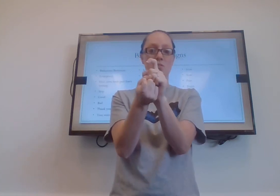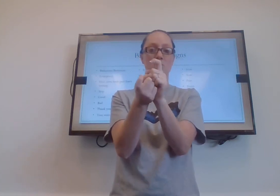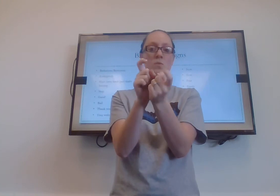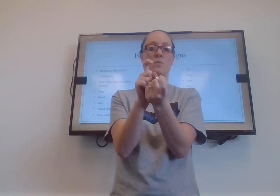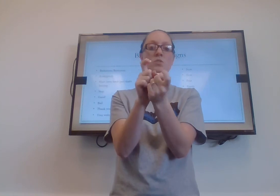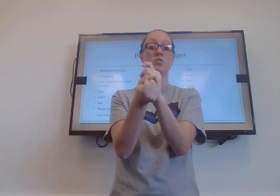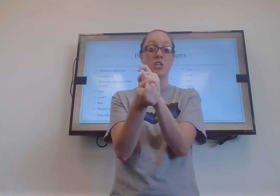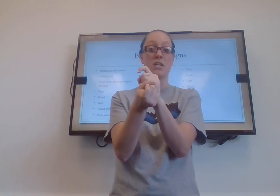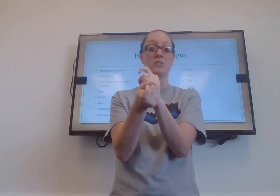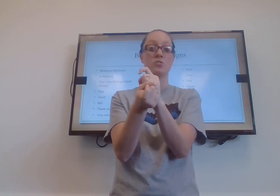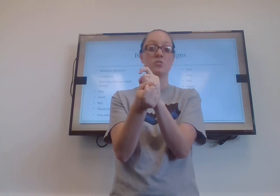So I want you to change.